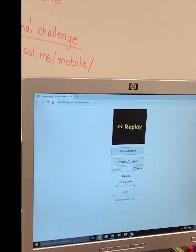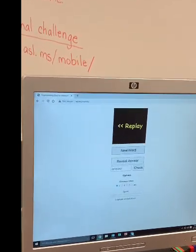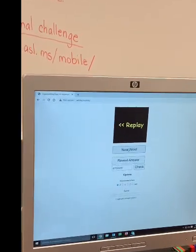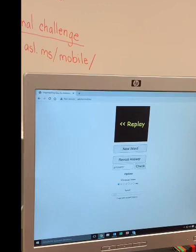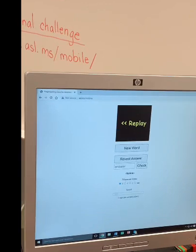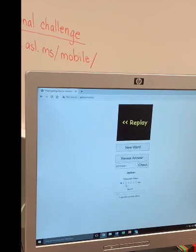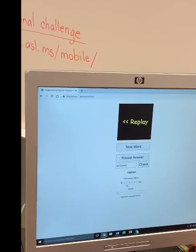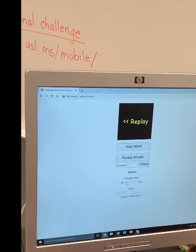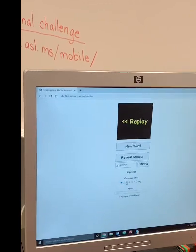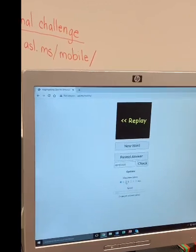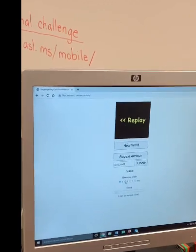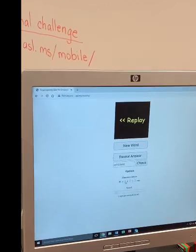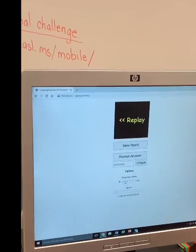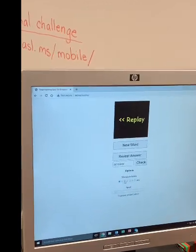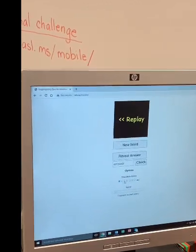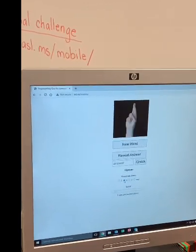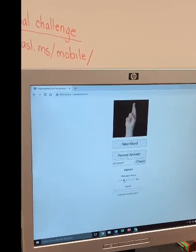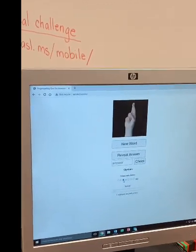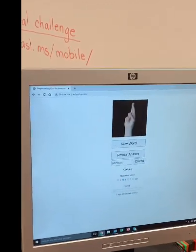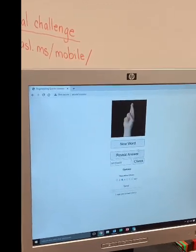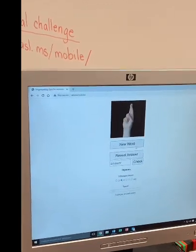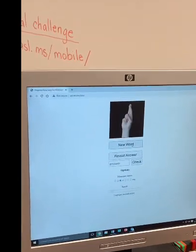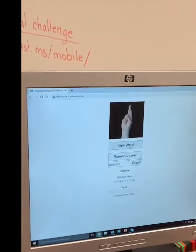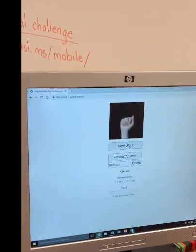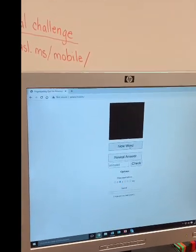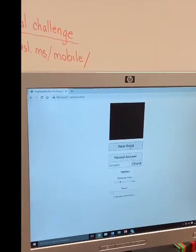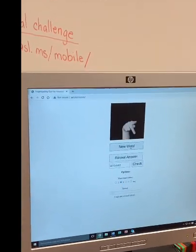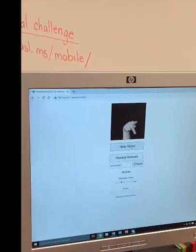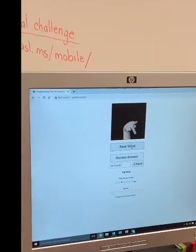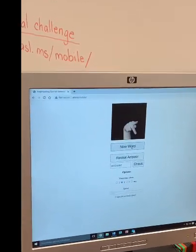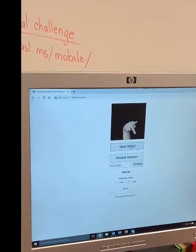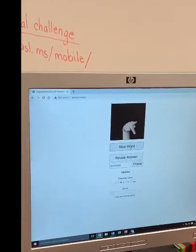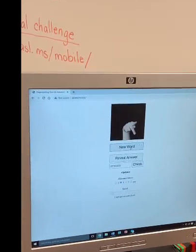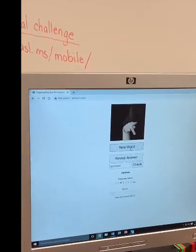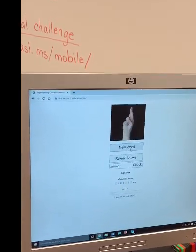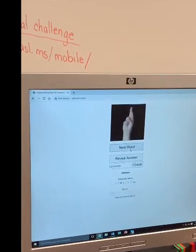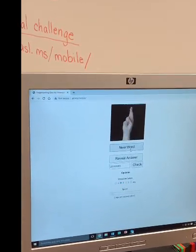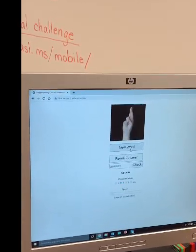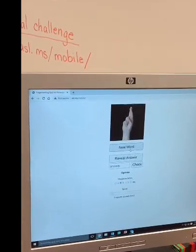a new word, and if I want, I could do a 4-letter word. New word.